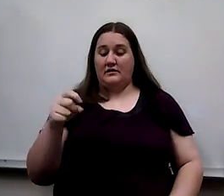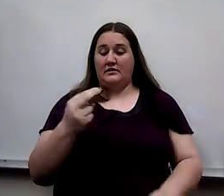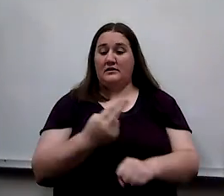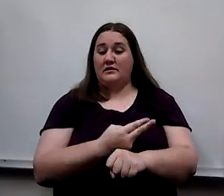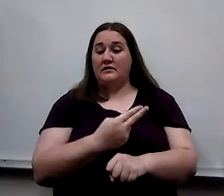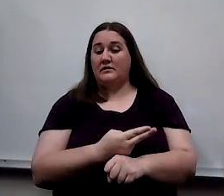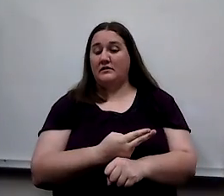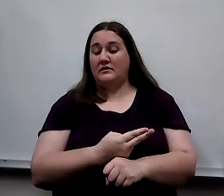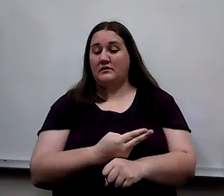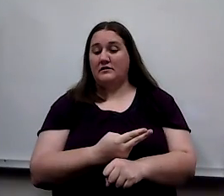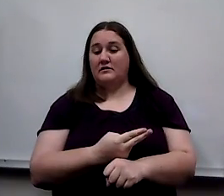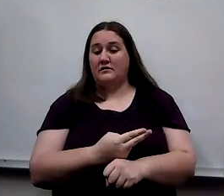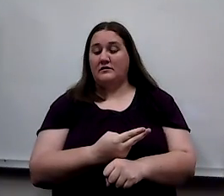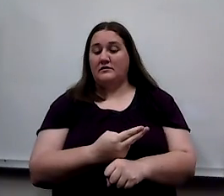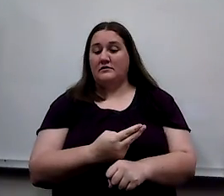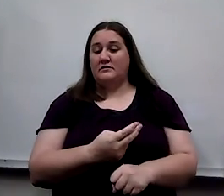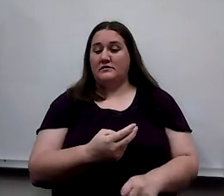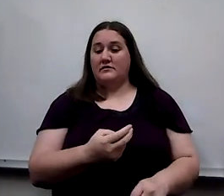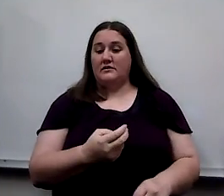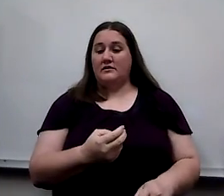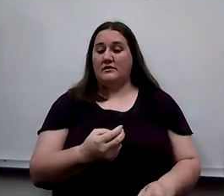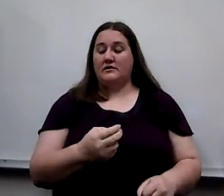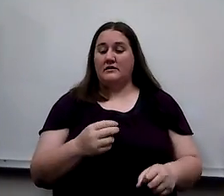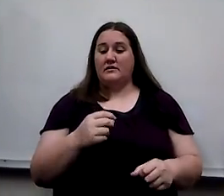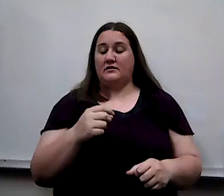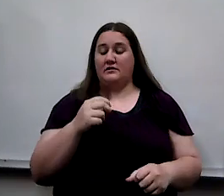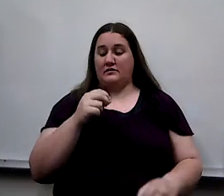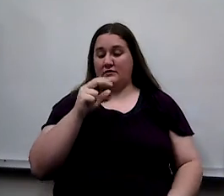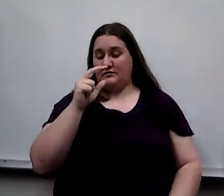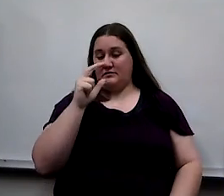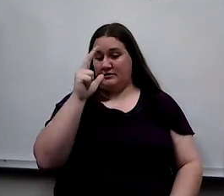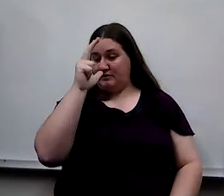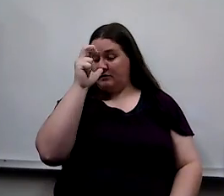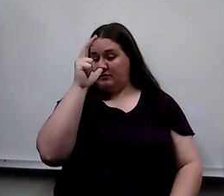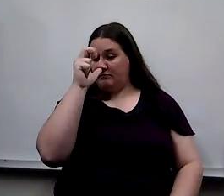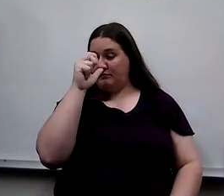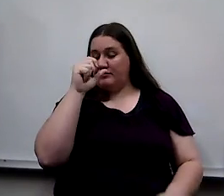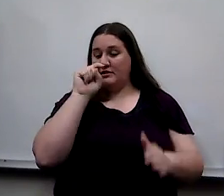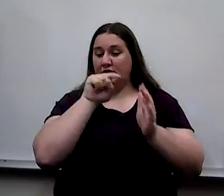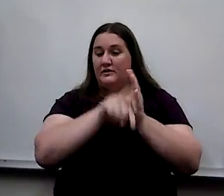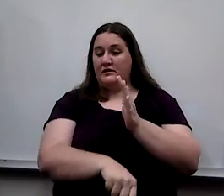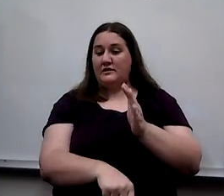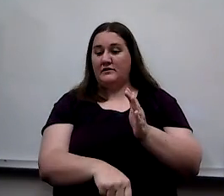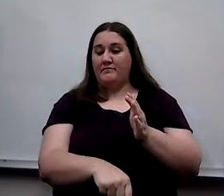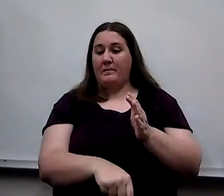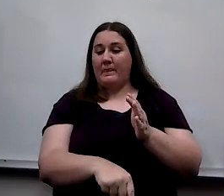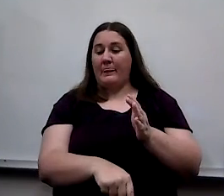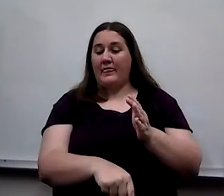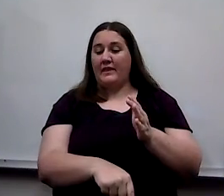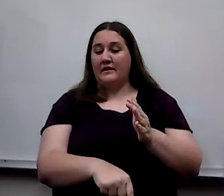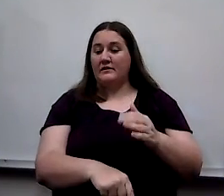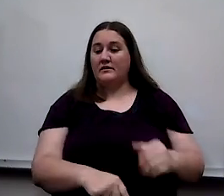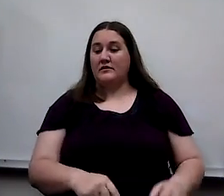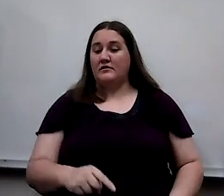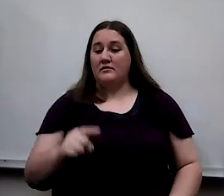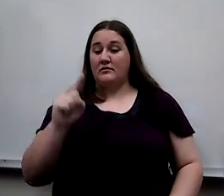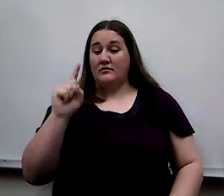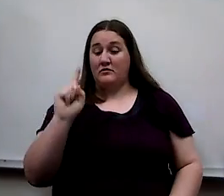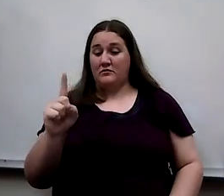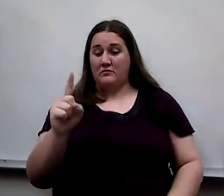feeder. One shot of this feeder every 4 to 6 weeks during the growing season will protect your investment.